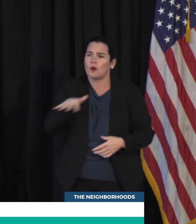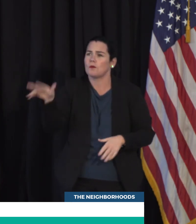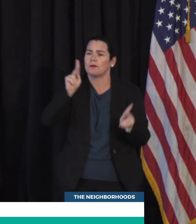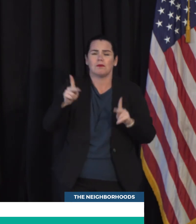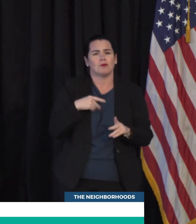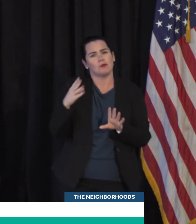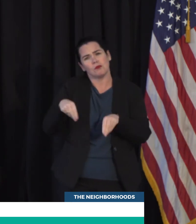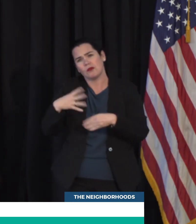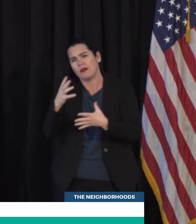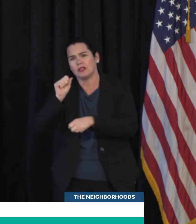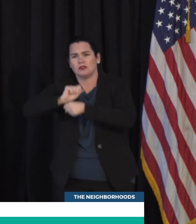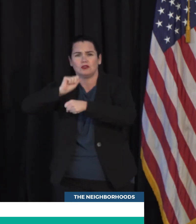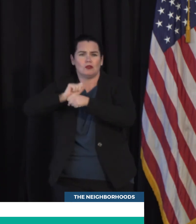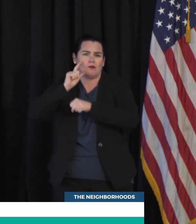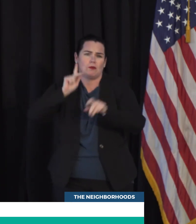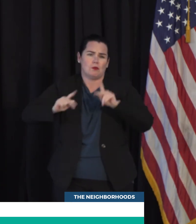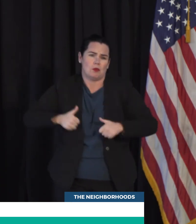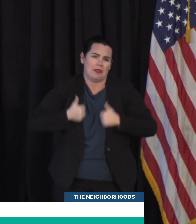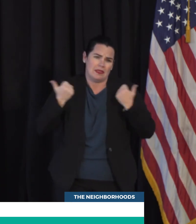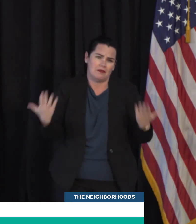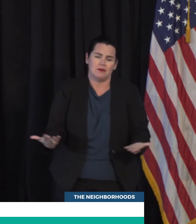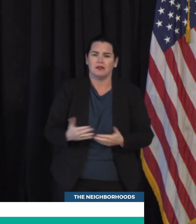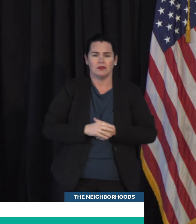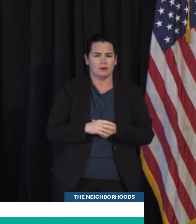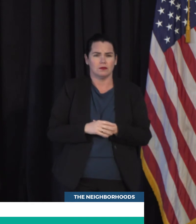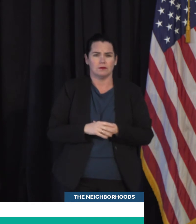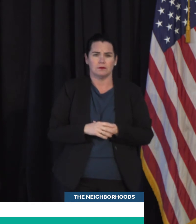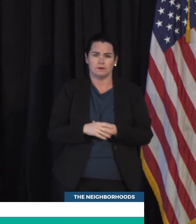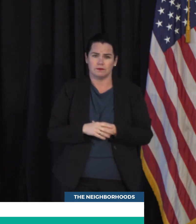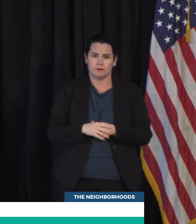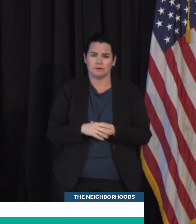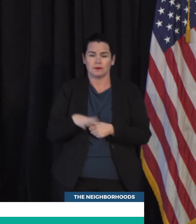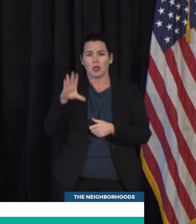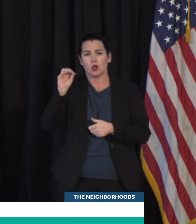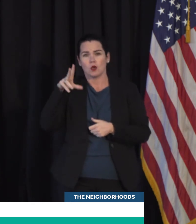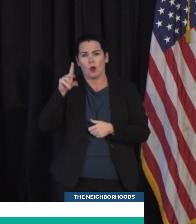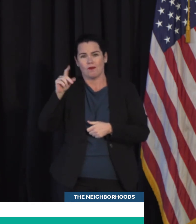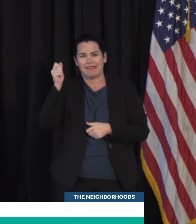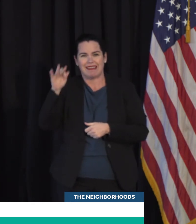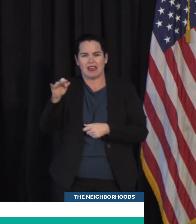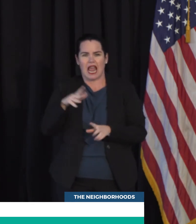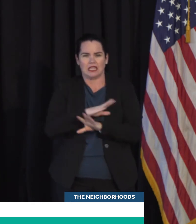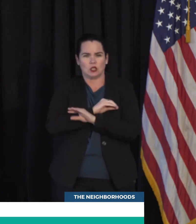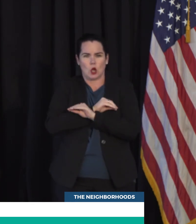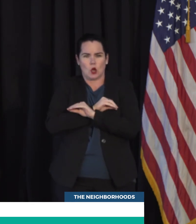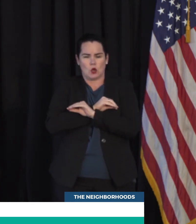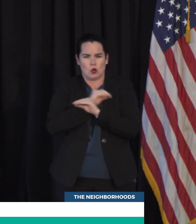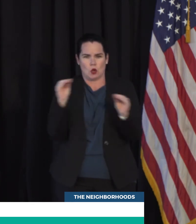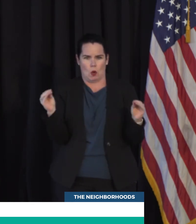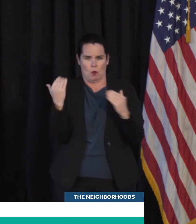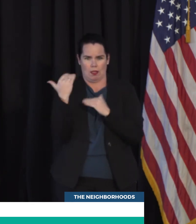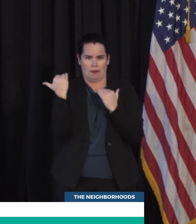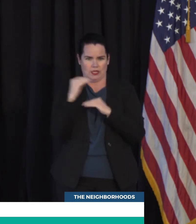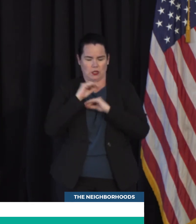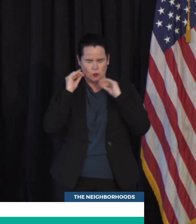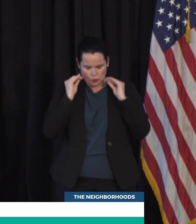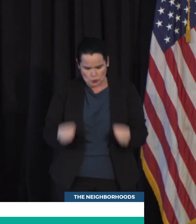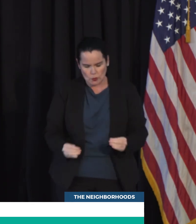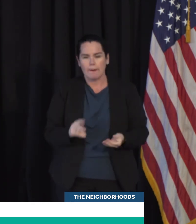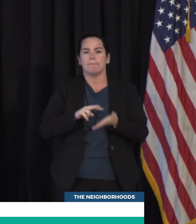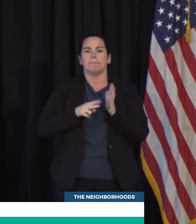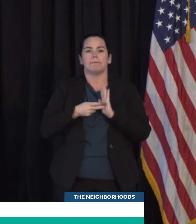our communities. And I can't say it enough, COVID-19 has no boundaries. So we need to work together